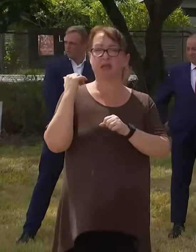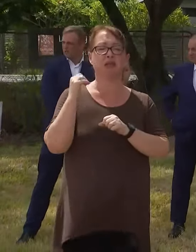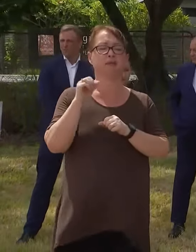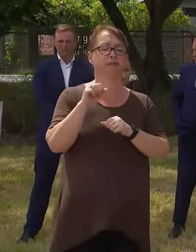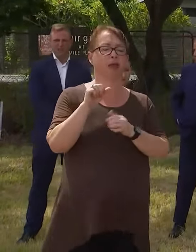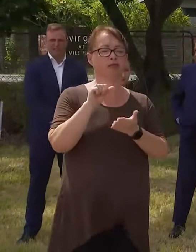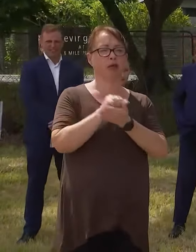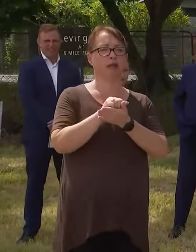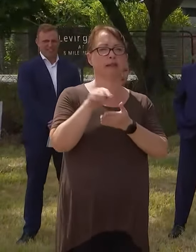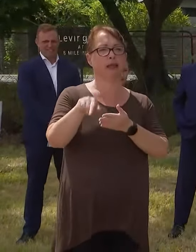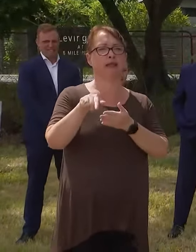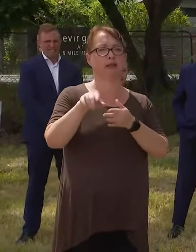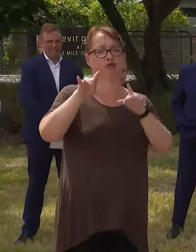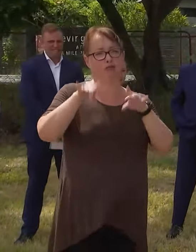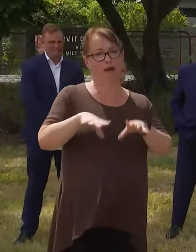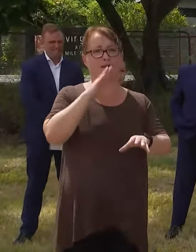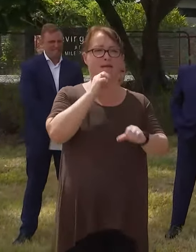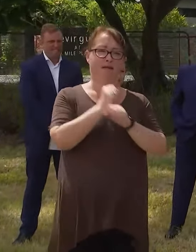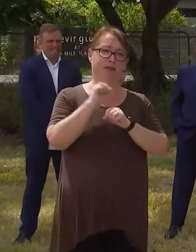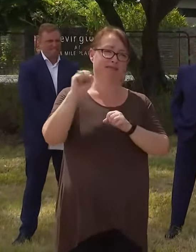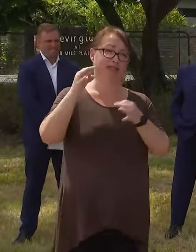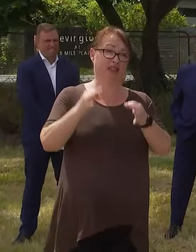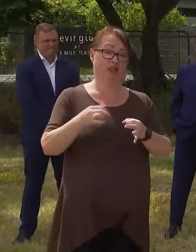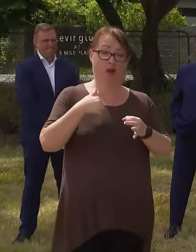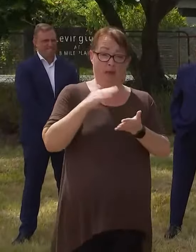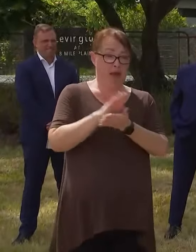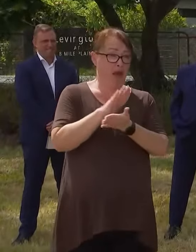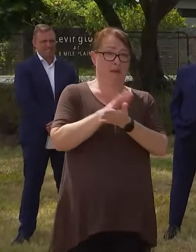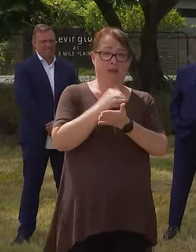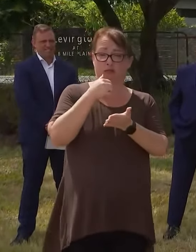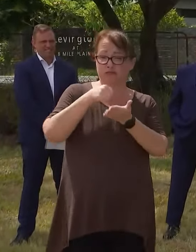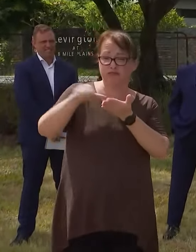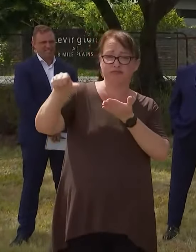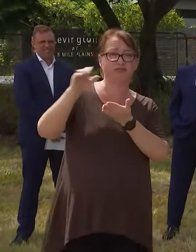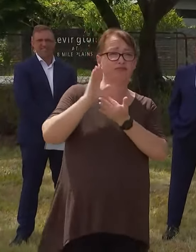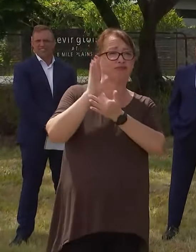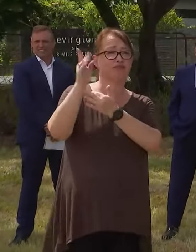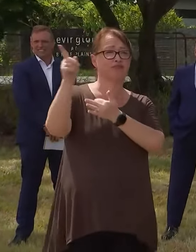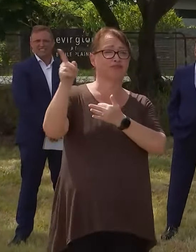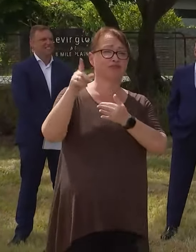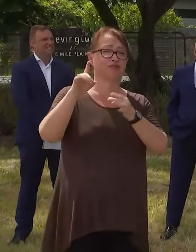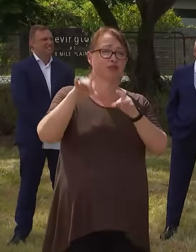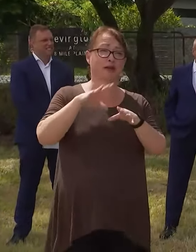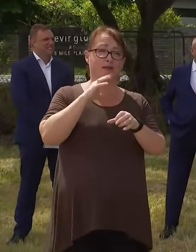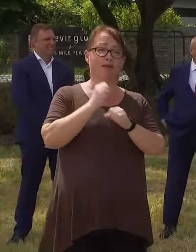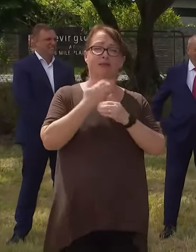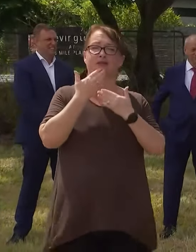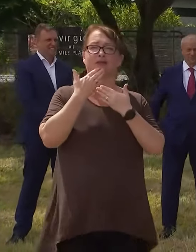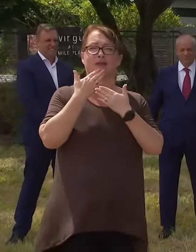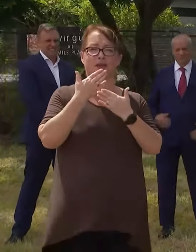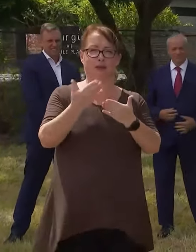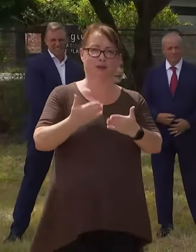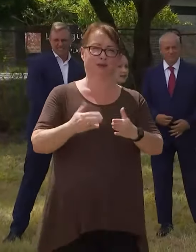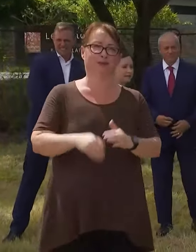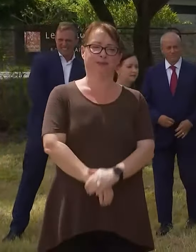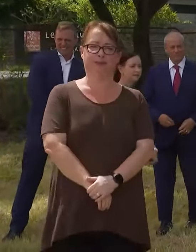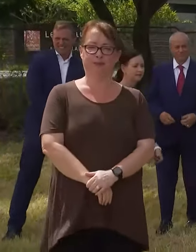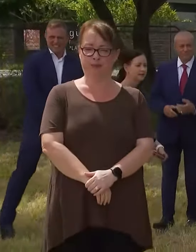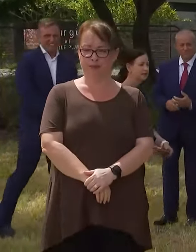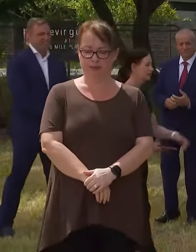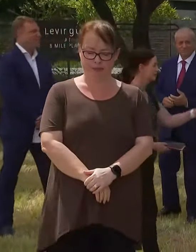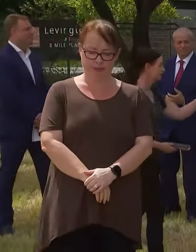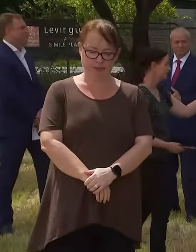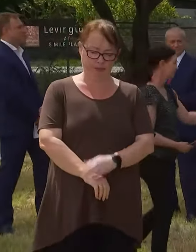Yeah, it's federal. Yep. Yep. Happy to write a letter to the federal government about it. Yep. Okay. Thanks, everyone. Thanks for coming.